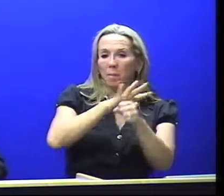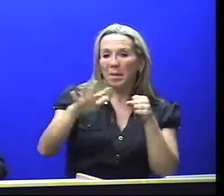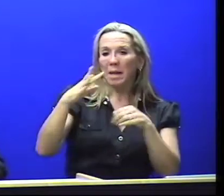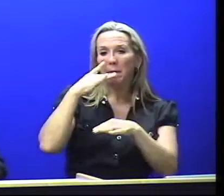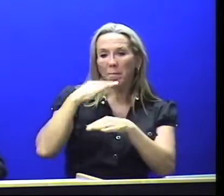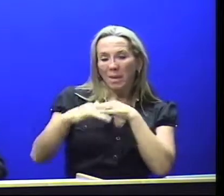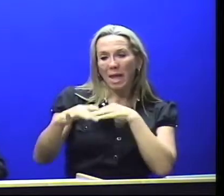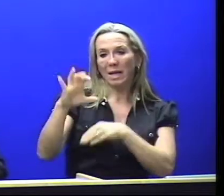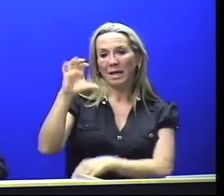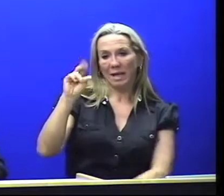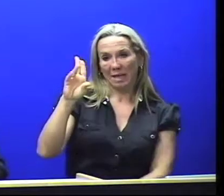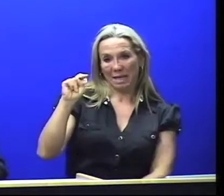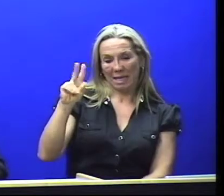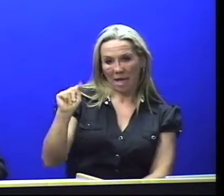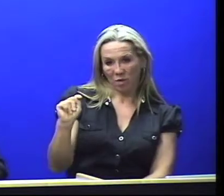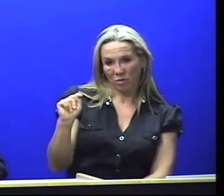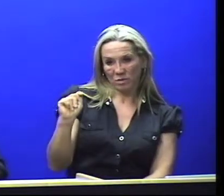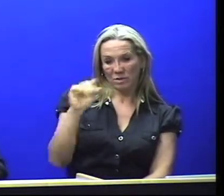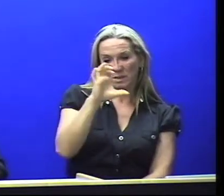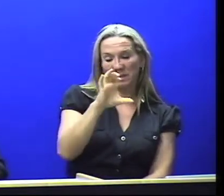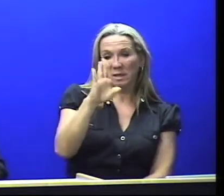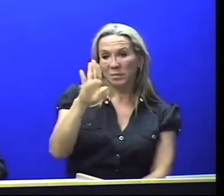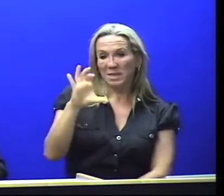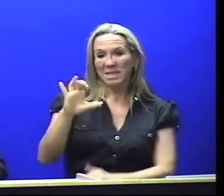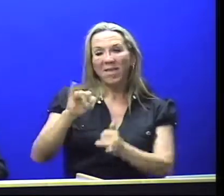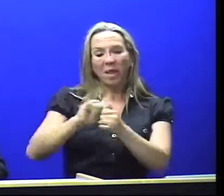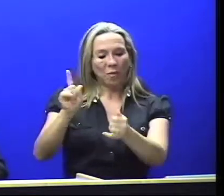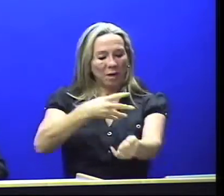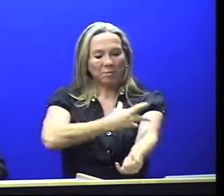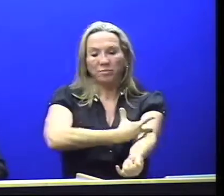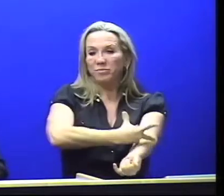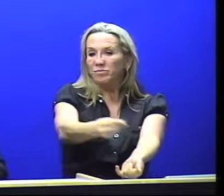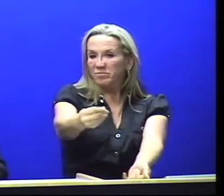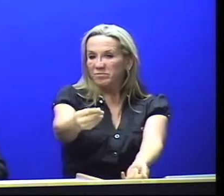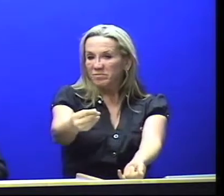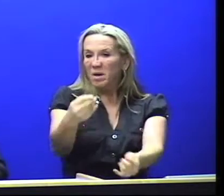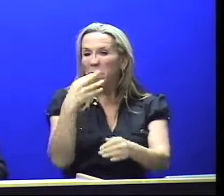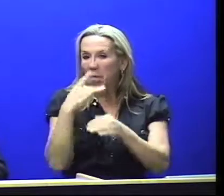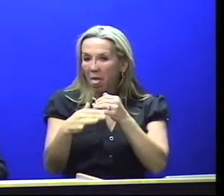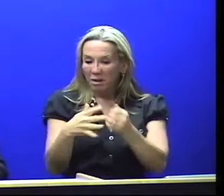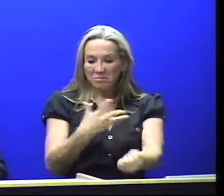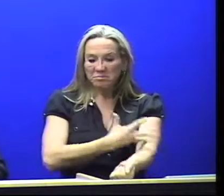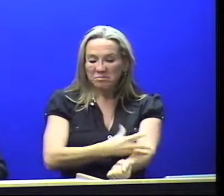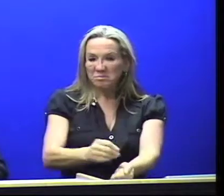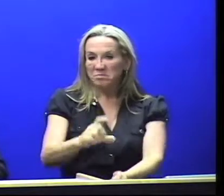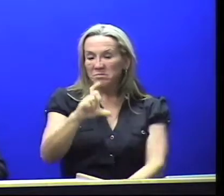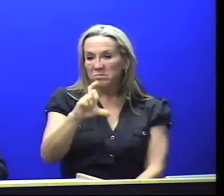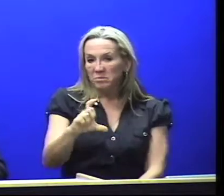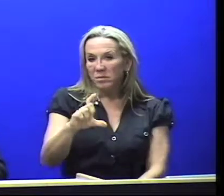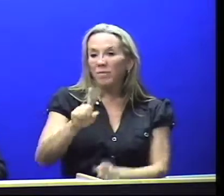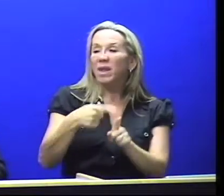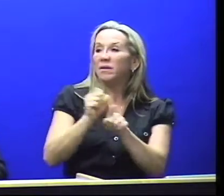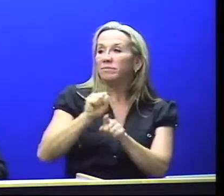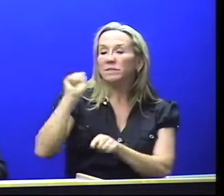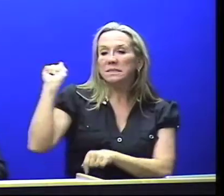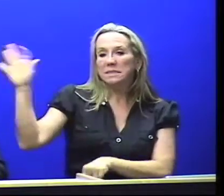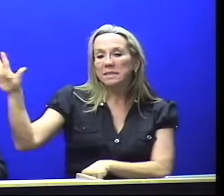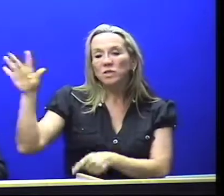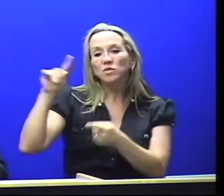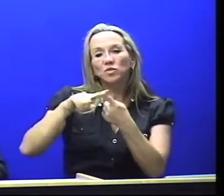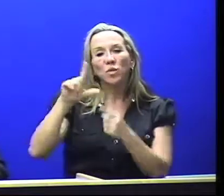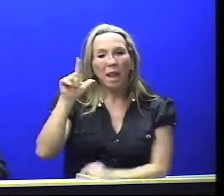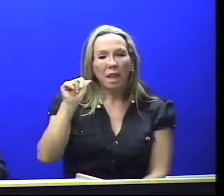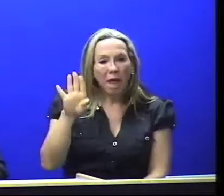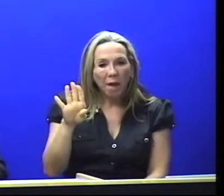is by getting a tube of blood from your arm, and it's sent to the